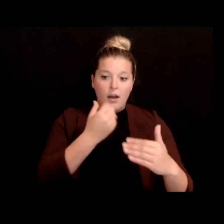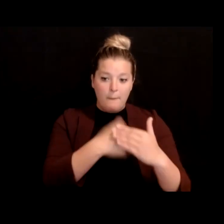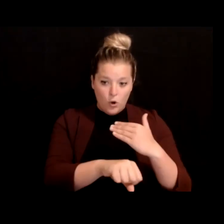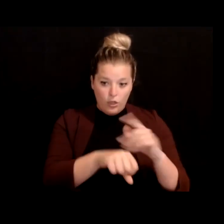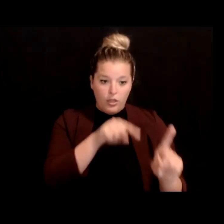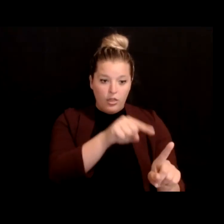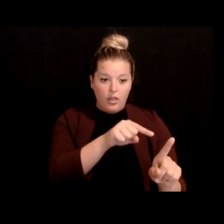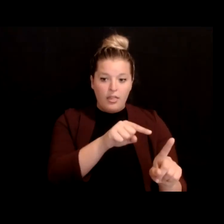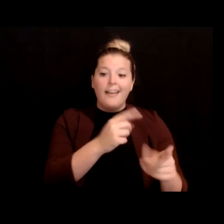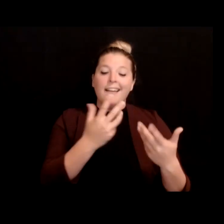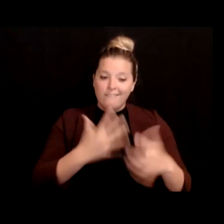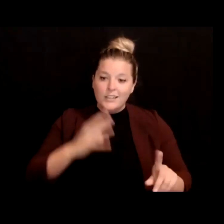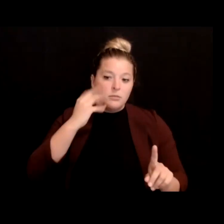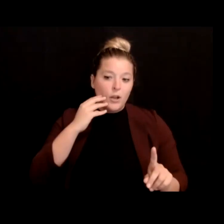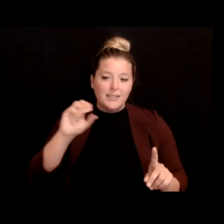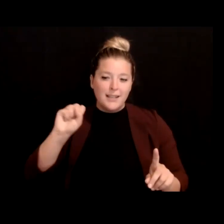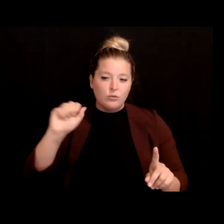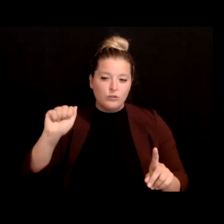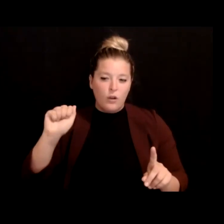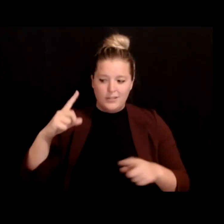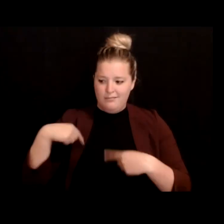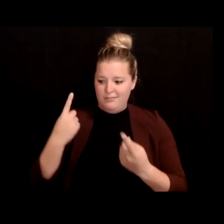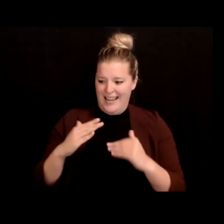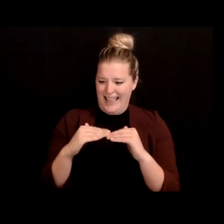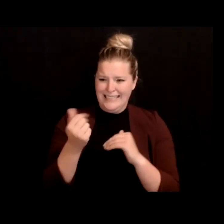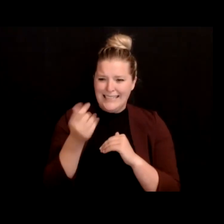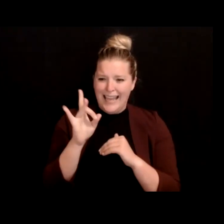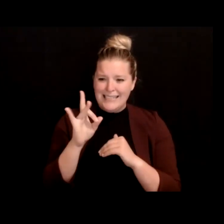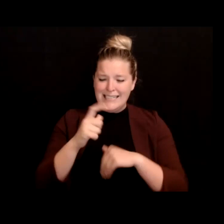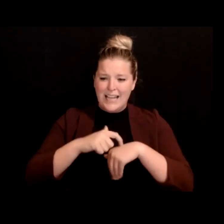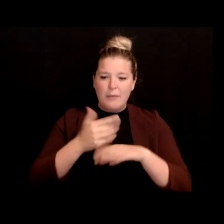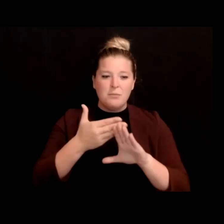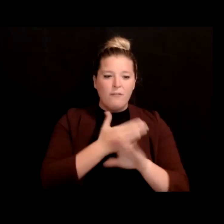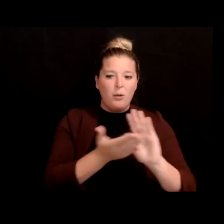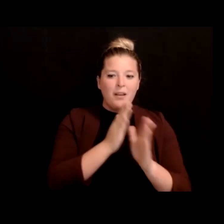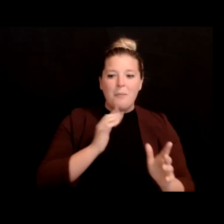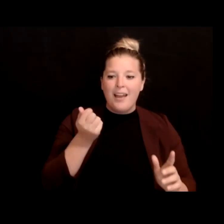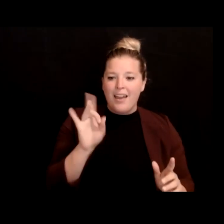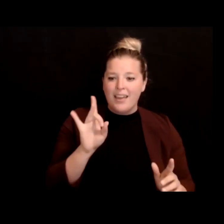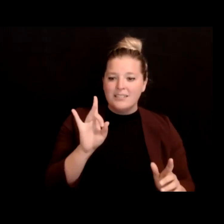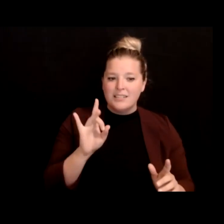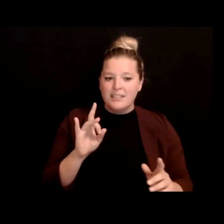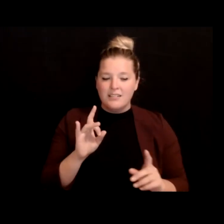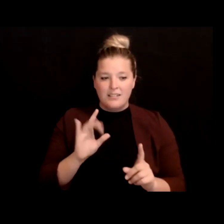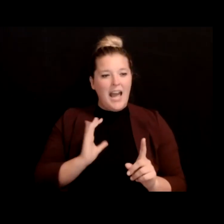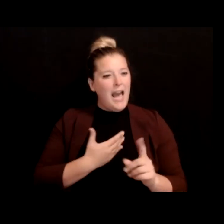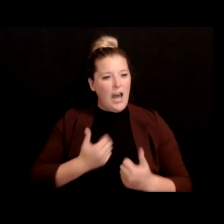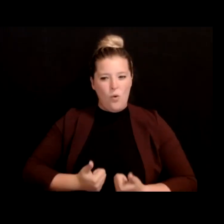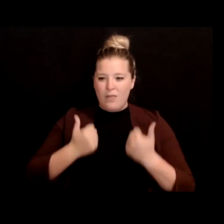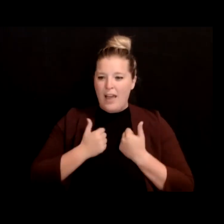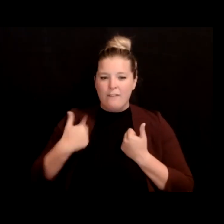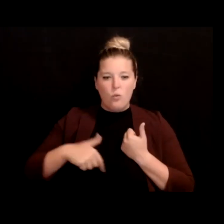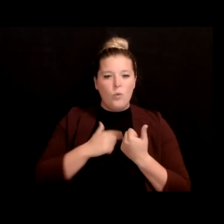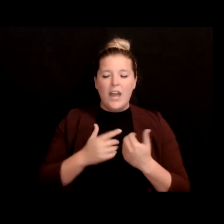be sexually assaulted at least 18 times by the age of 18, that we are over the course of our lifetimes at least 7 times more likely